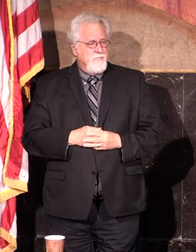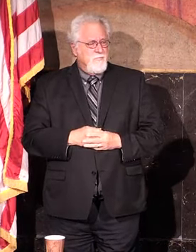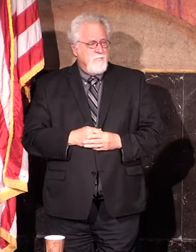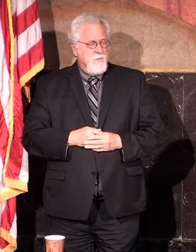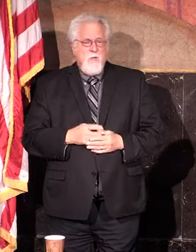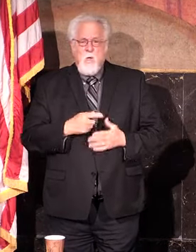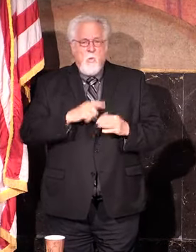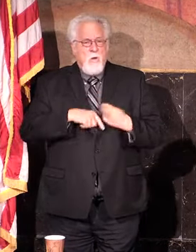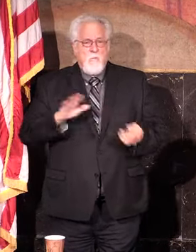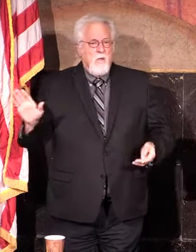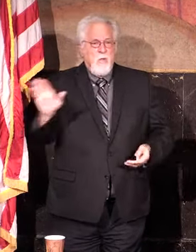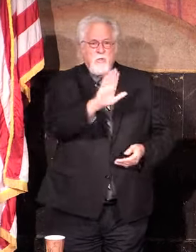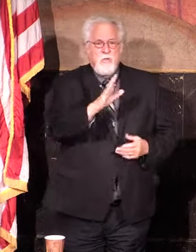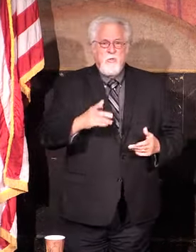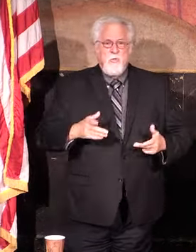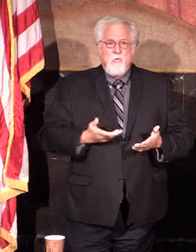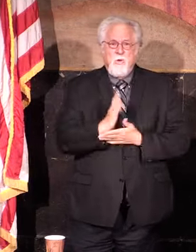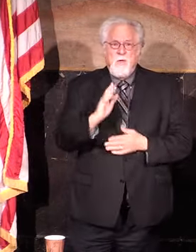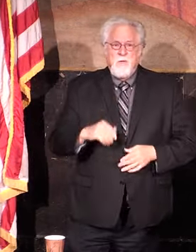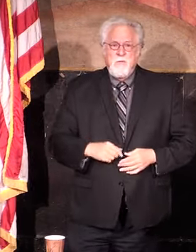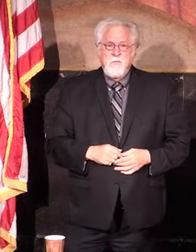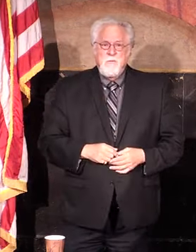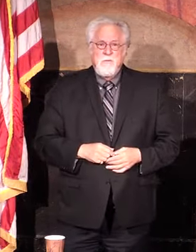What about your right?